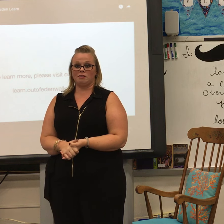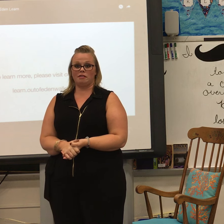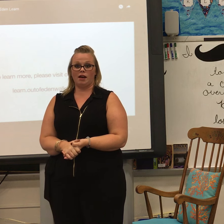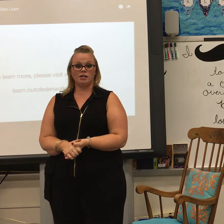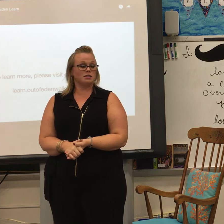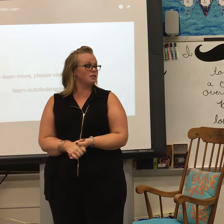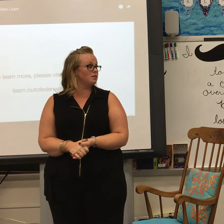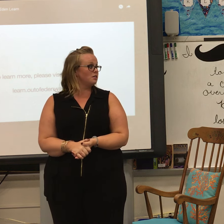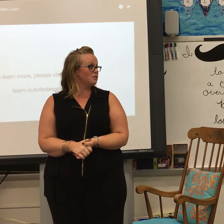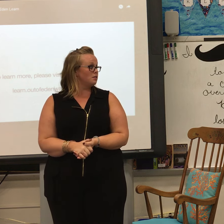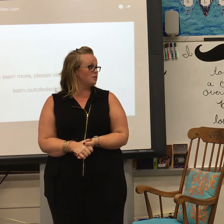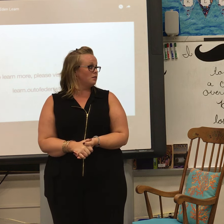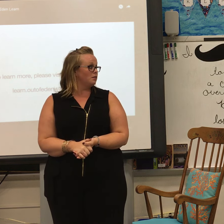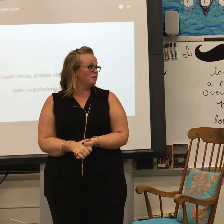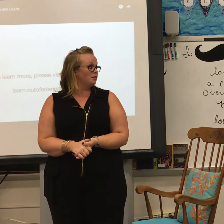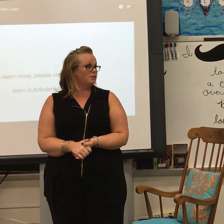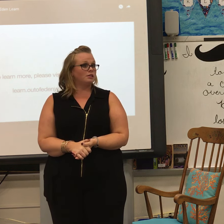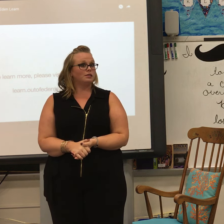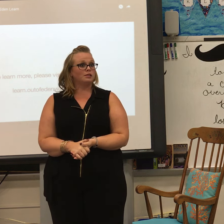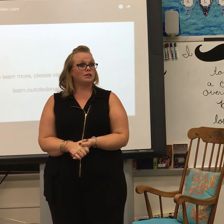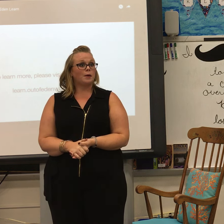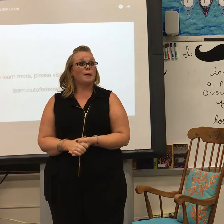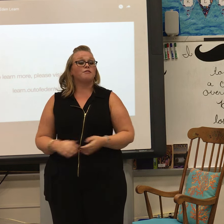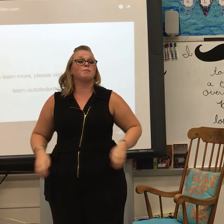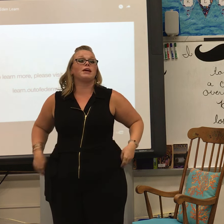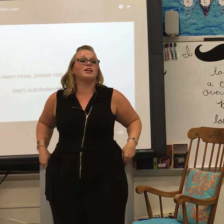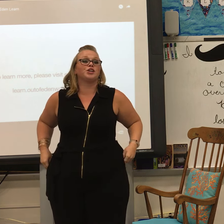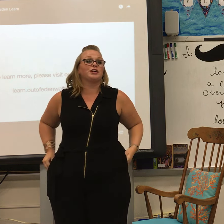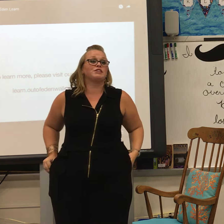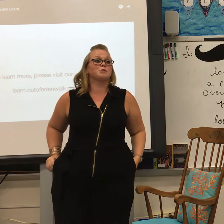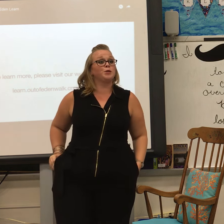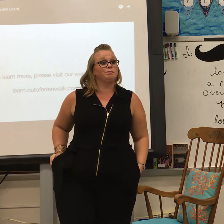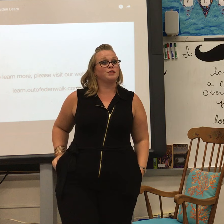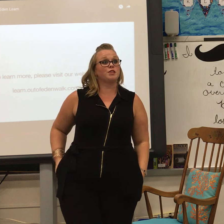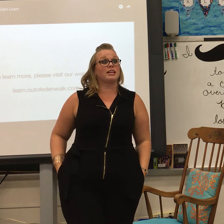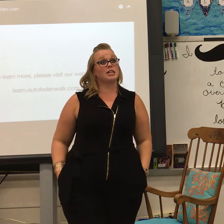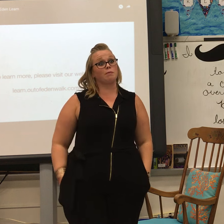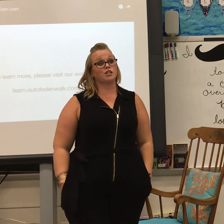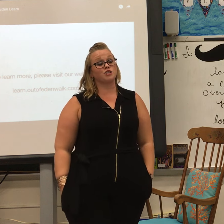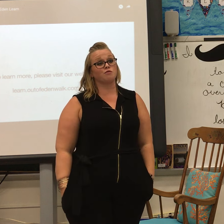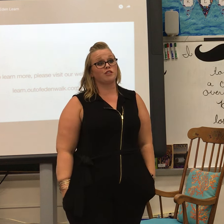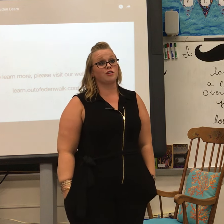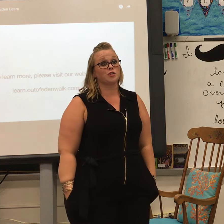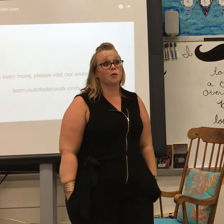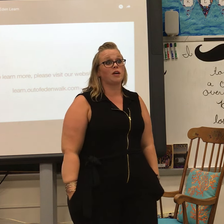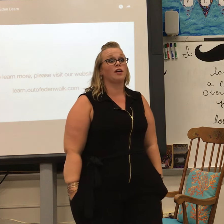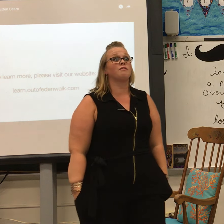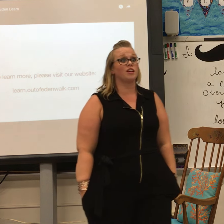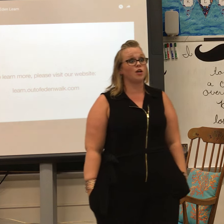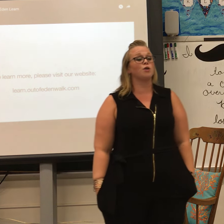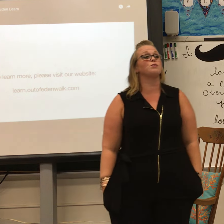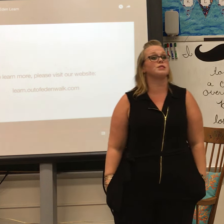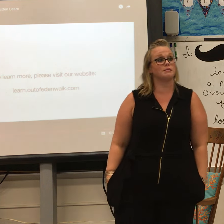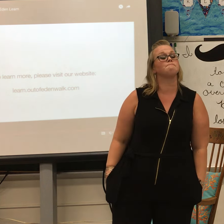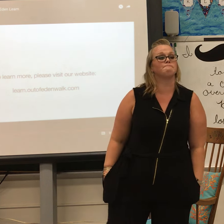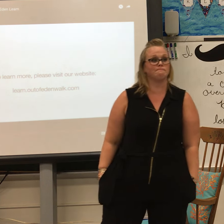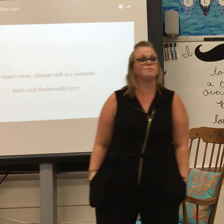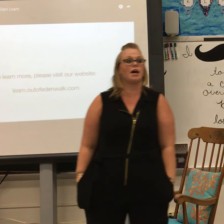So other than that, what is that for making learning visible, so they can take pictures of what they're doing, and